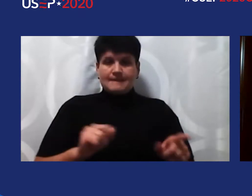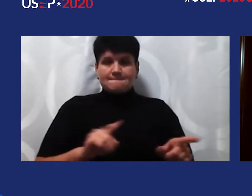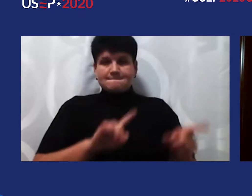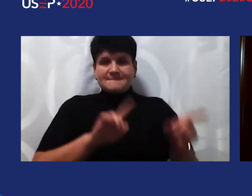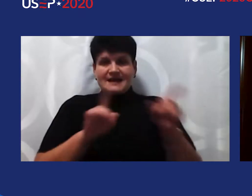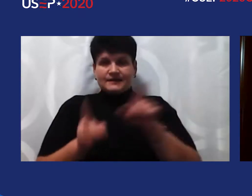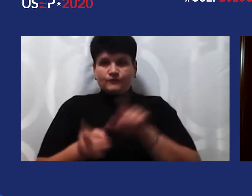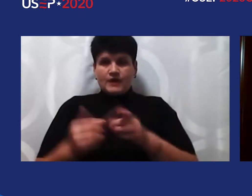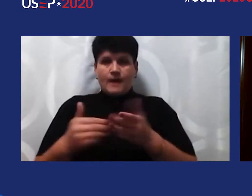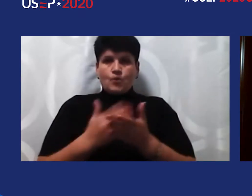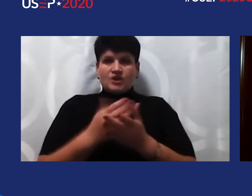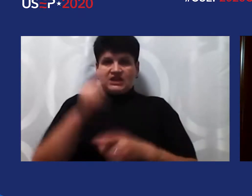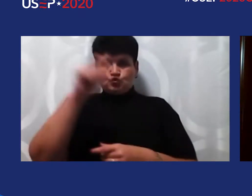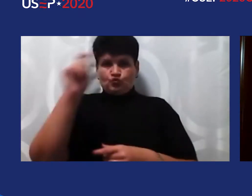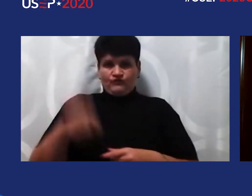process